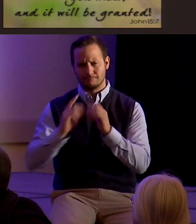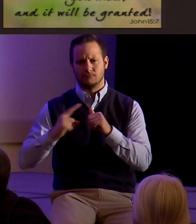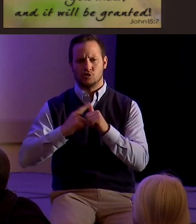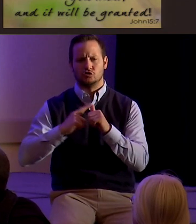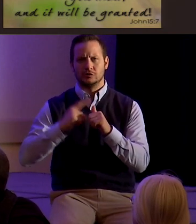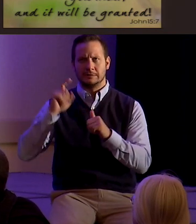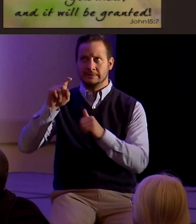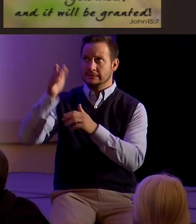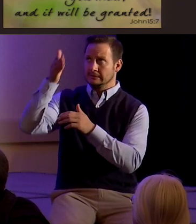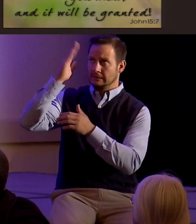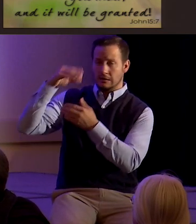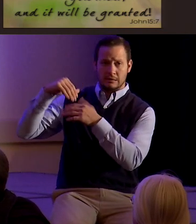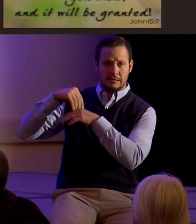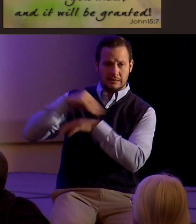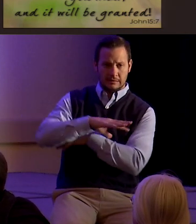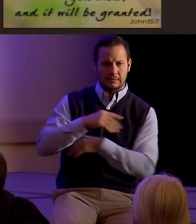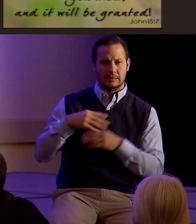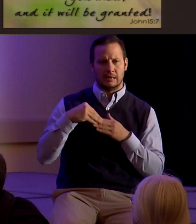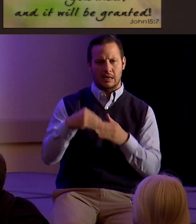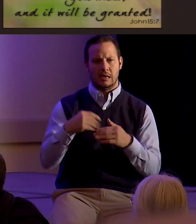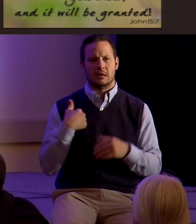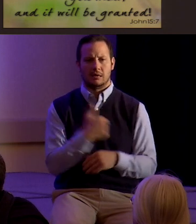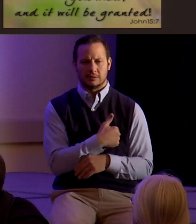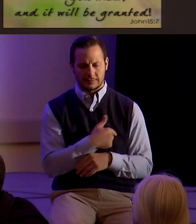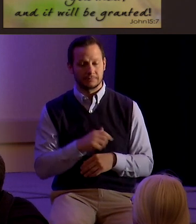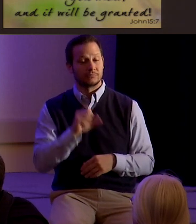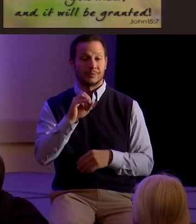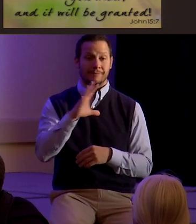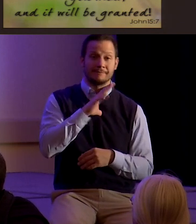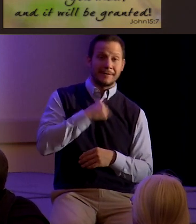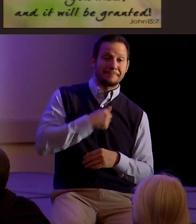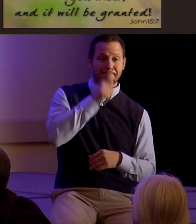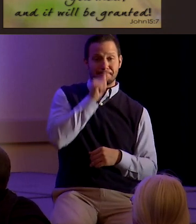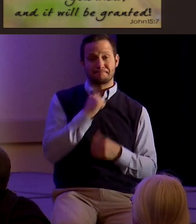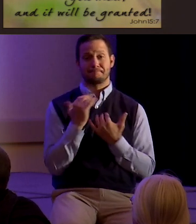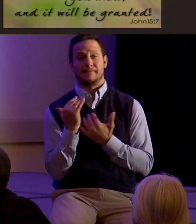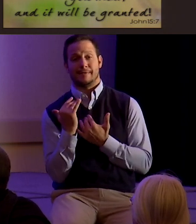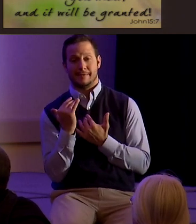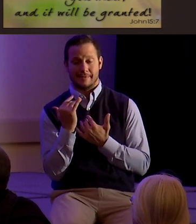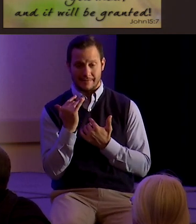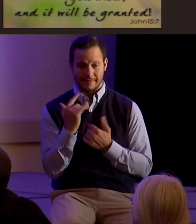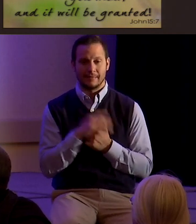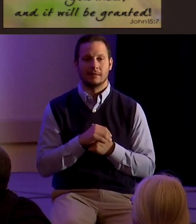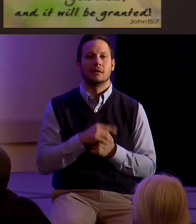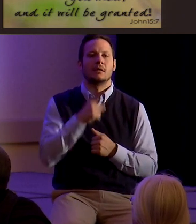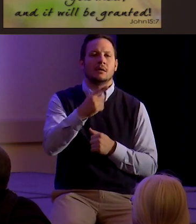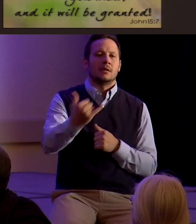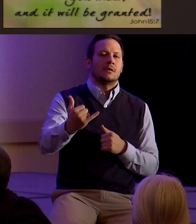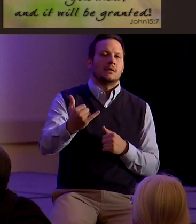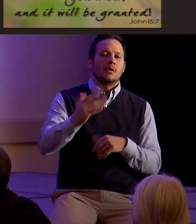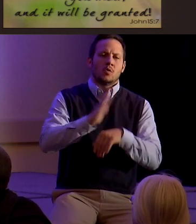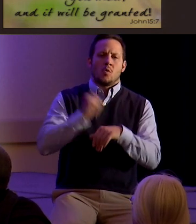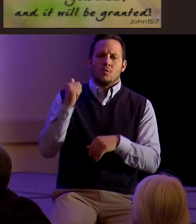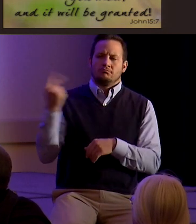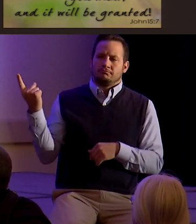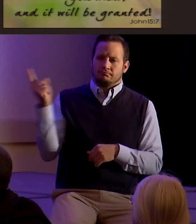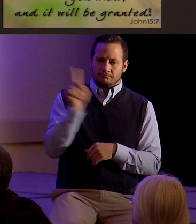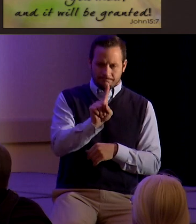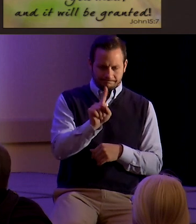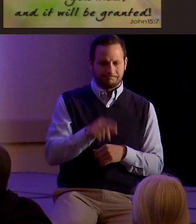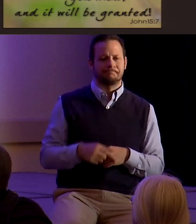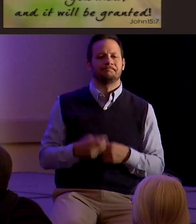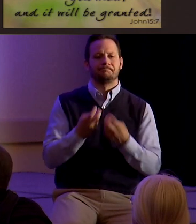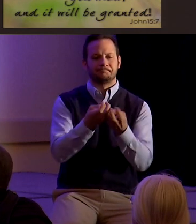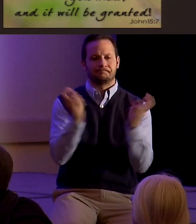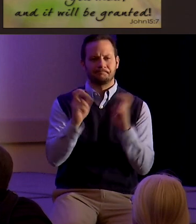So I waited for God to give them whatever guidance they needed. And they called me back in, and they said they had prayed about